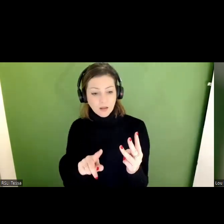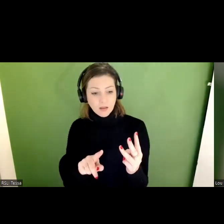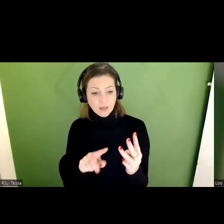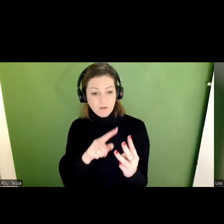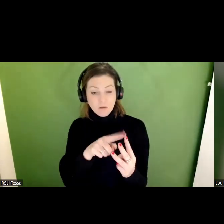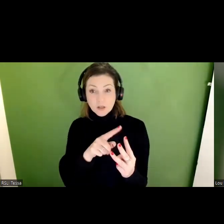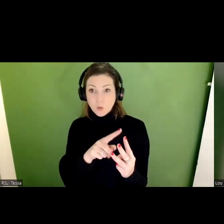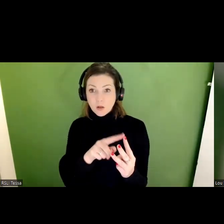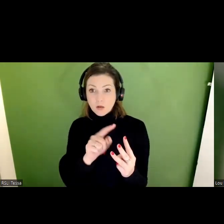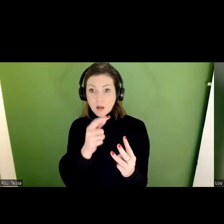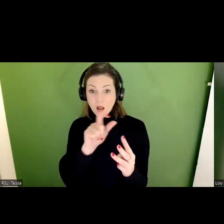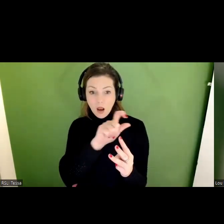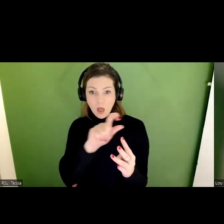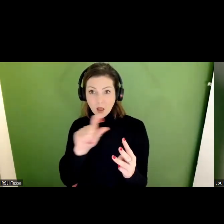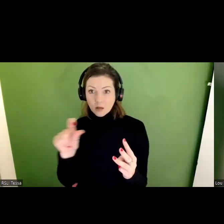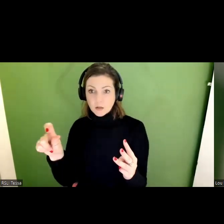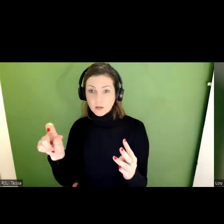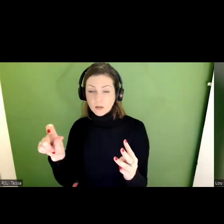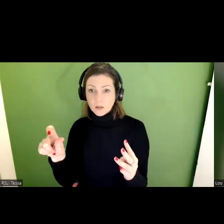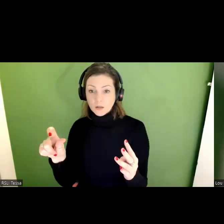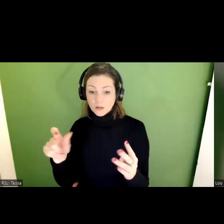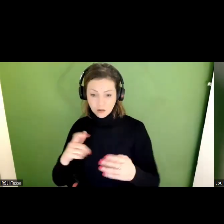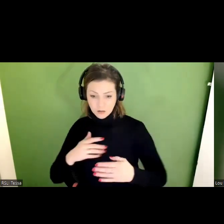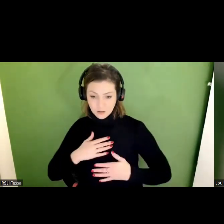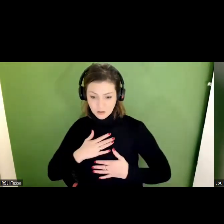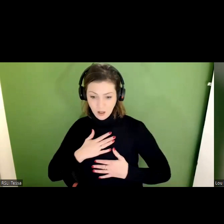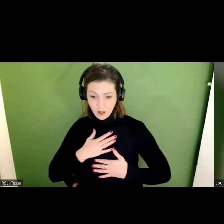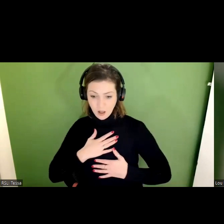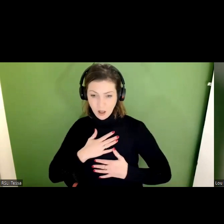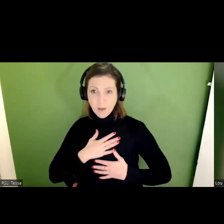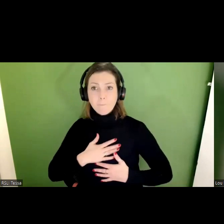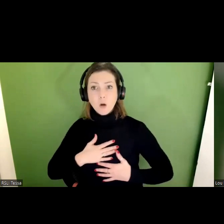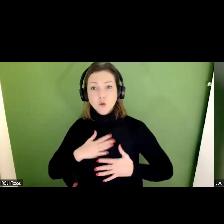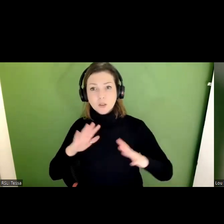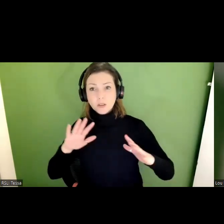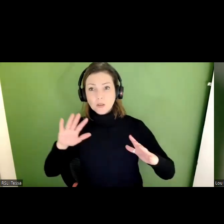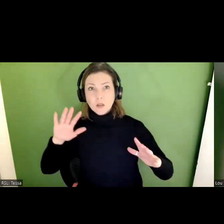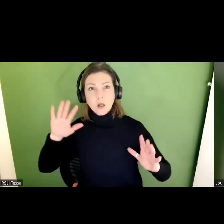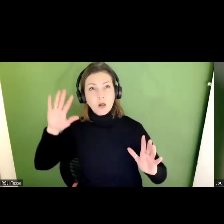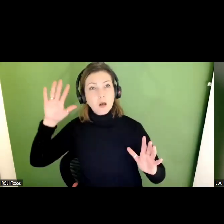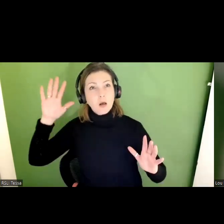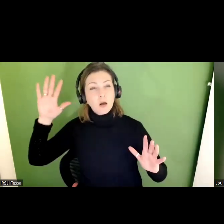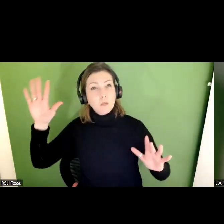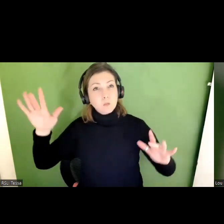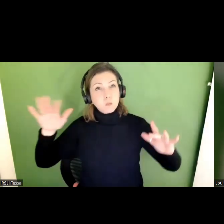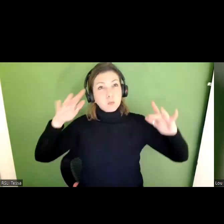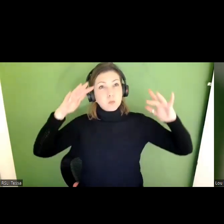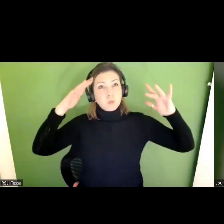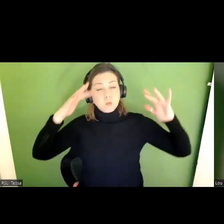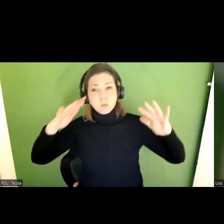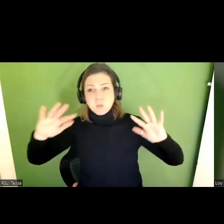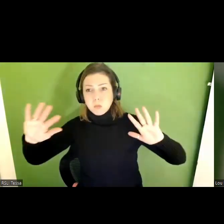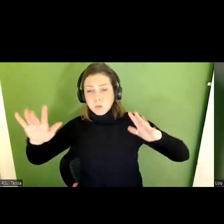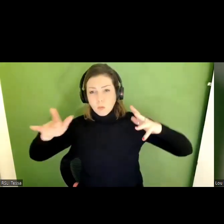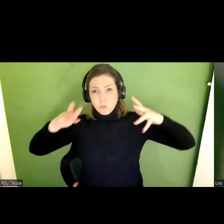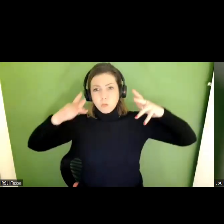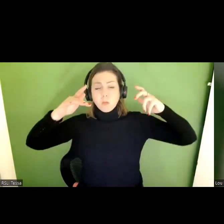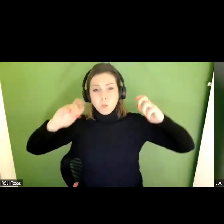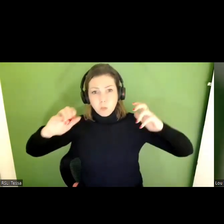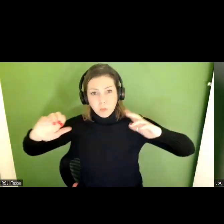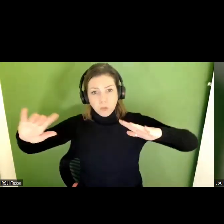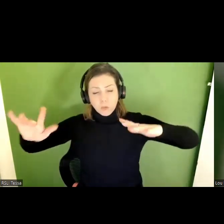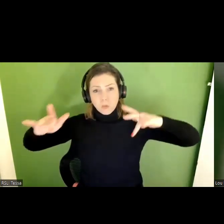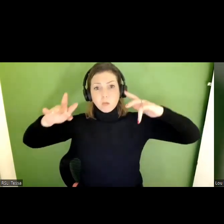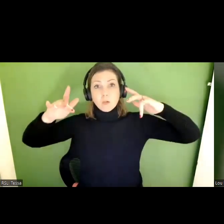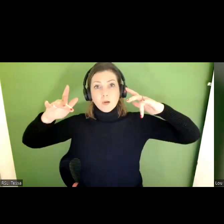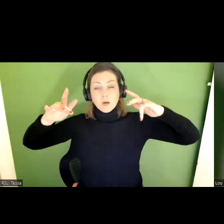first poem in breakdown, emotion ebbing and flowing. And I think that's what I really felt as I was listening to all